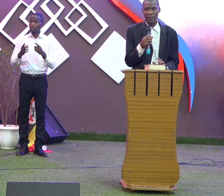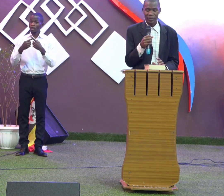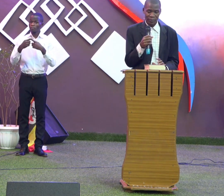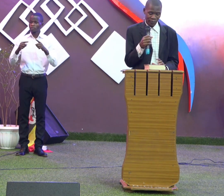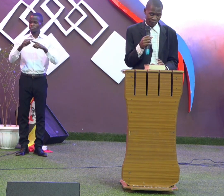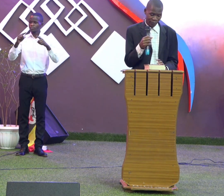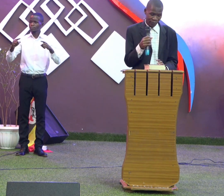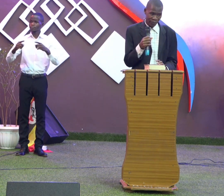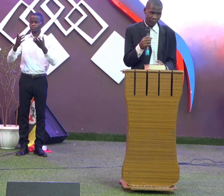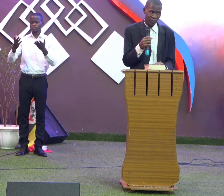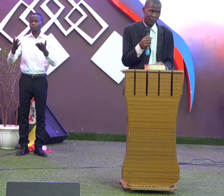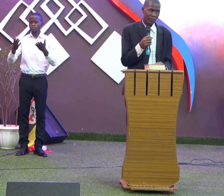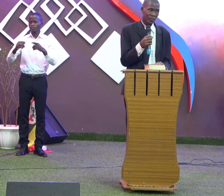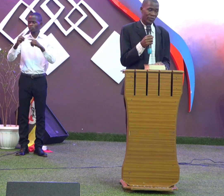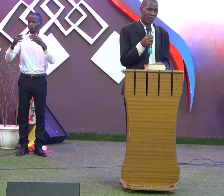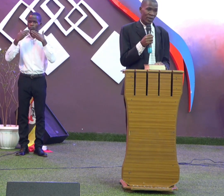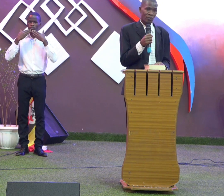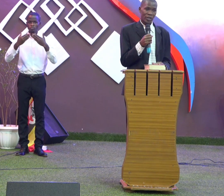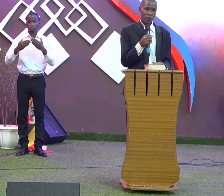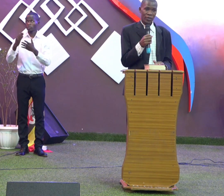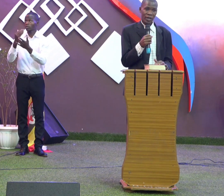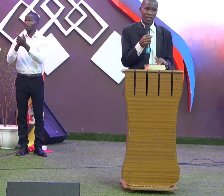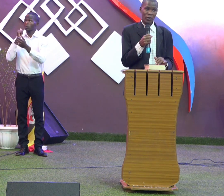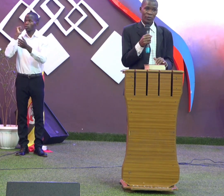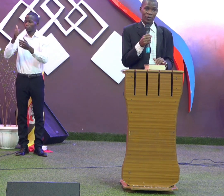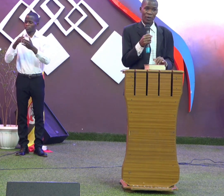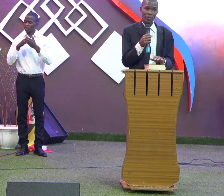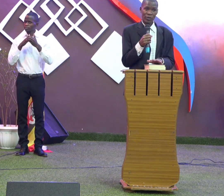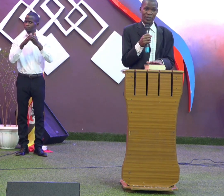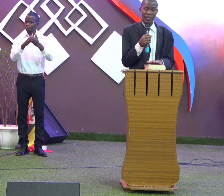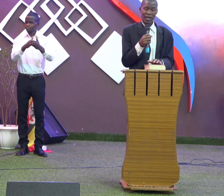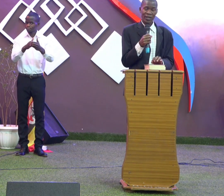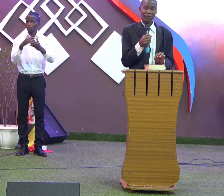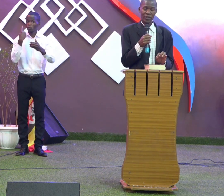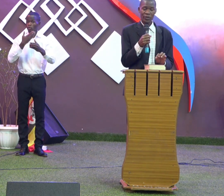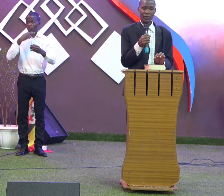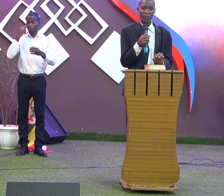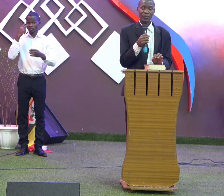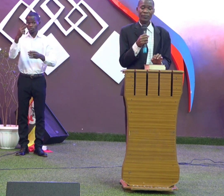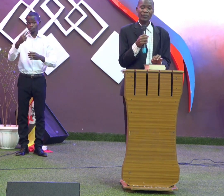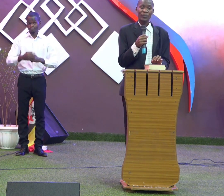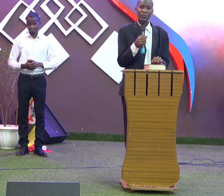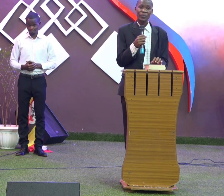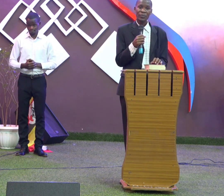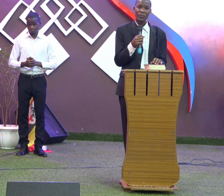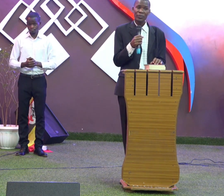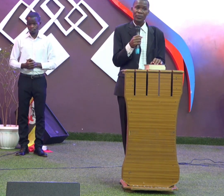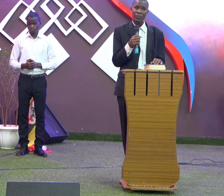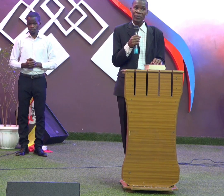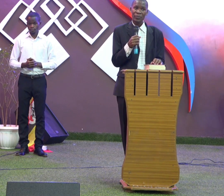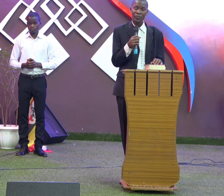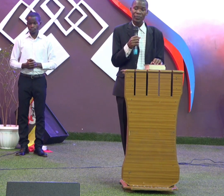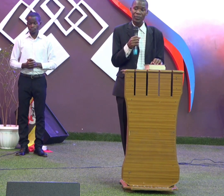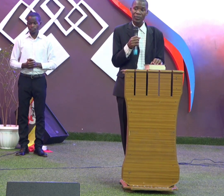nti twalina mukama waffe eyalina okwolesebwa. But we thank the Lord for our boss that had a vision. Twasabira